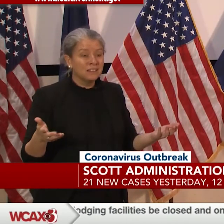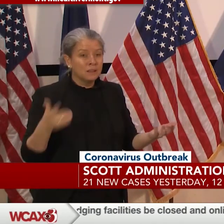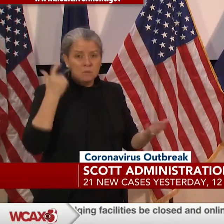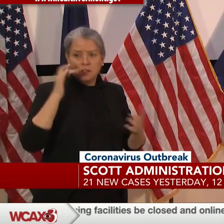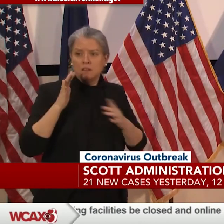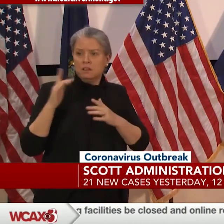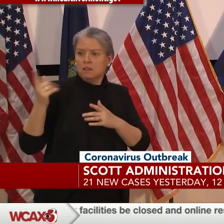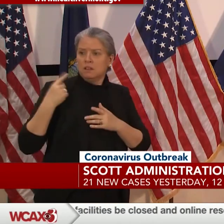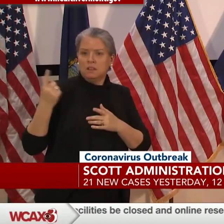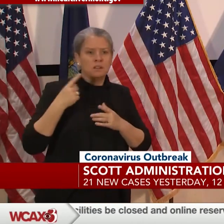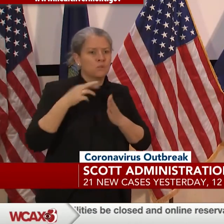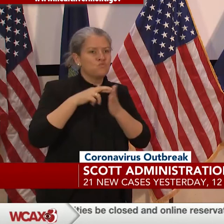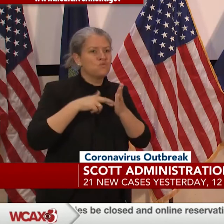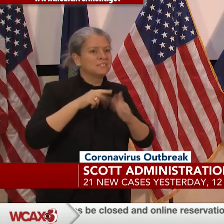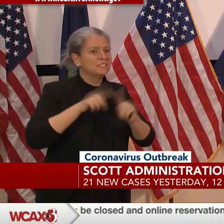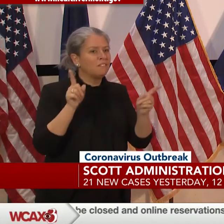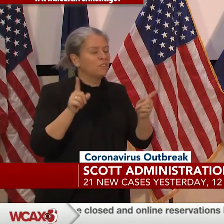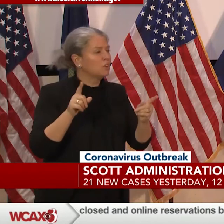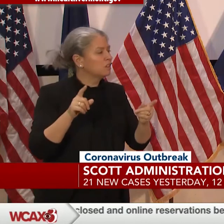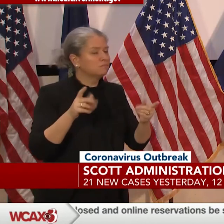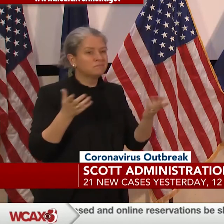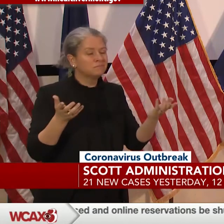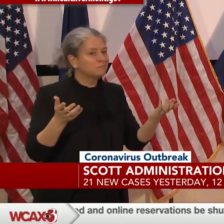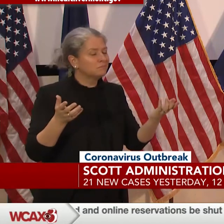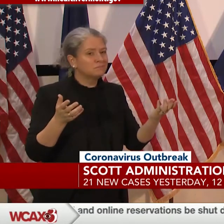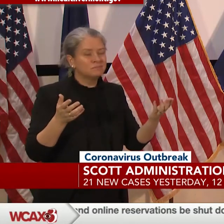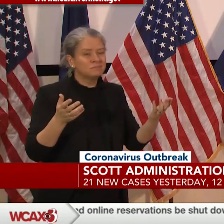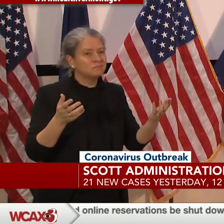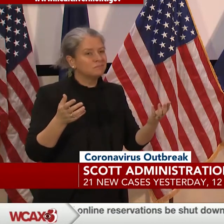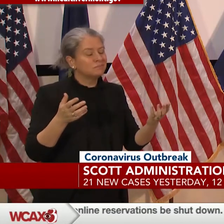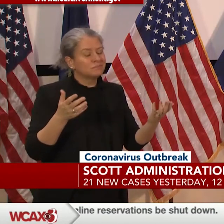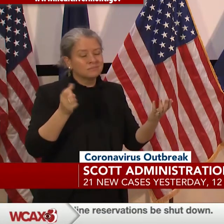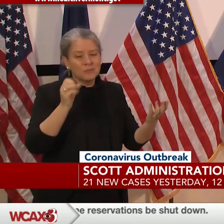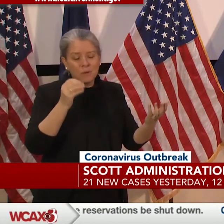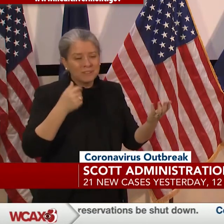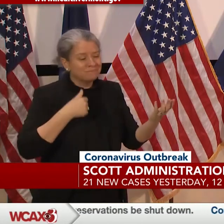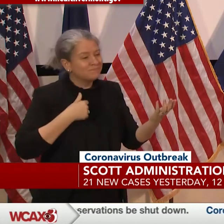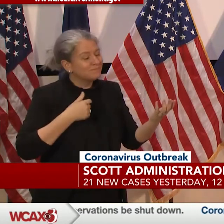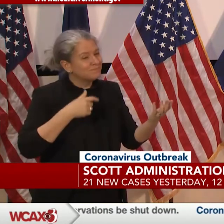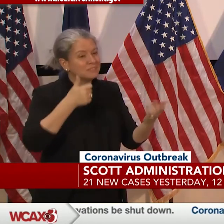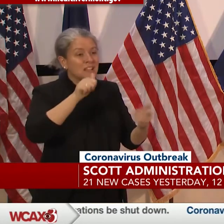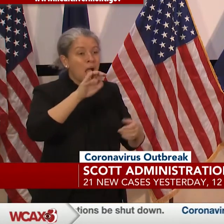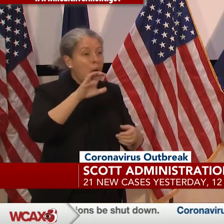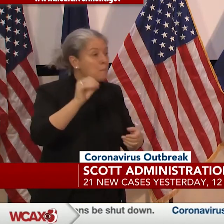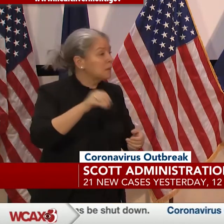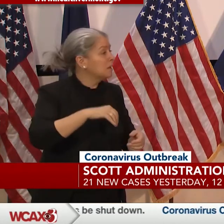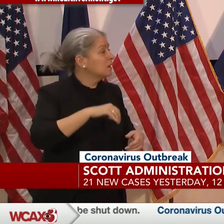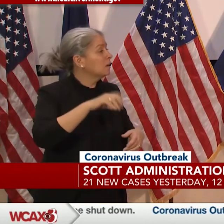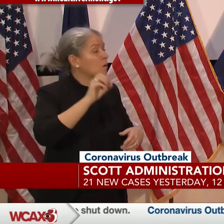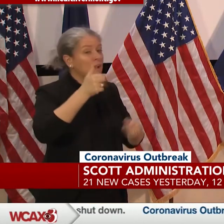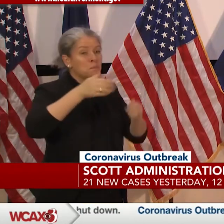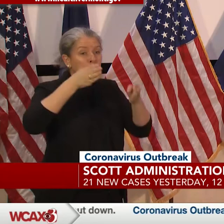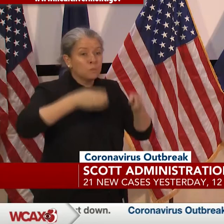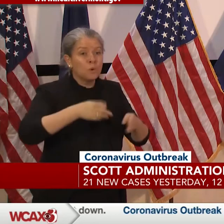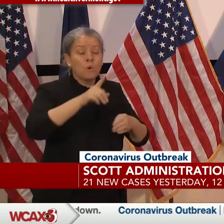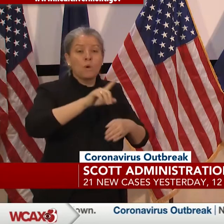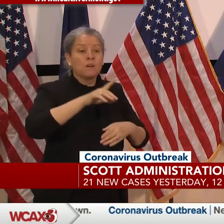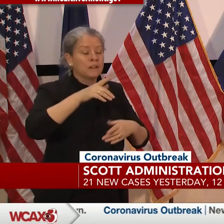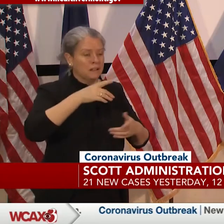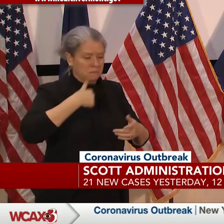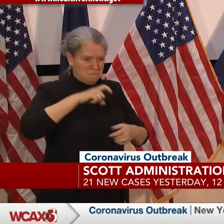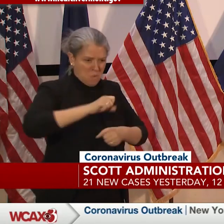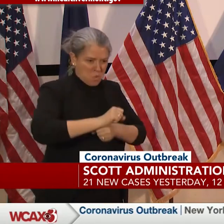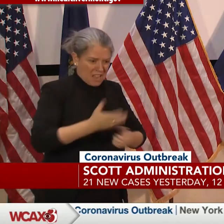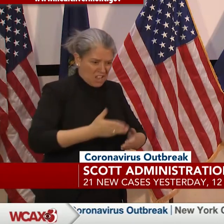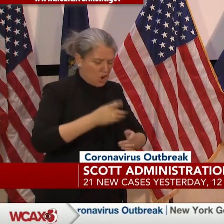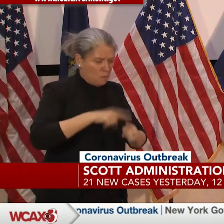so my guidance is for anyone or any company going to another state to work for something